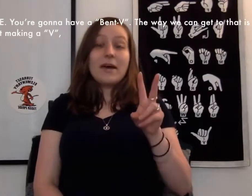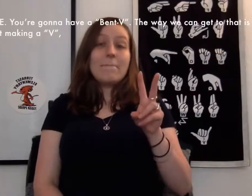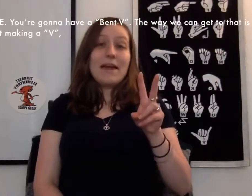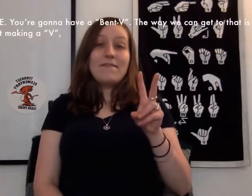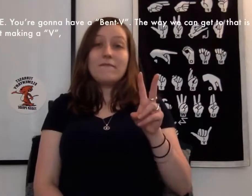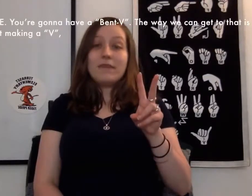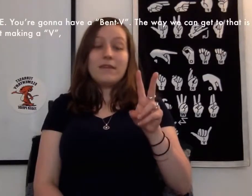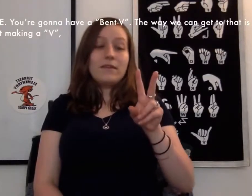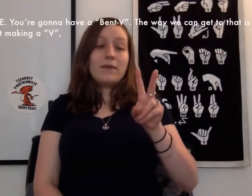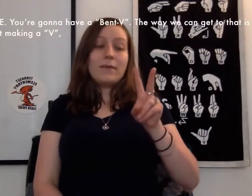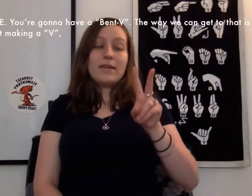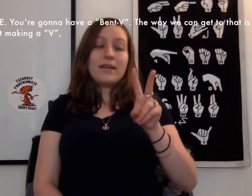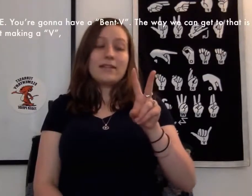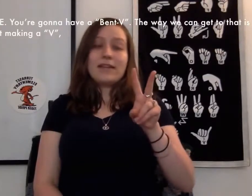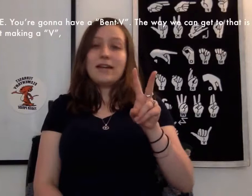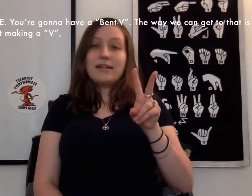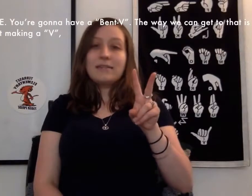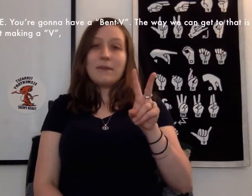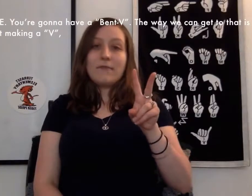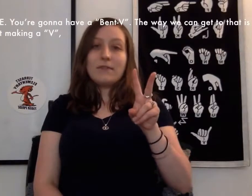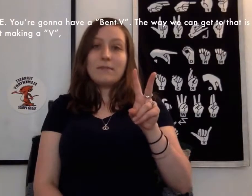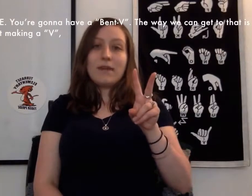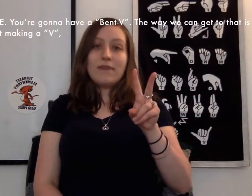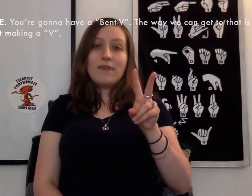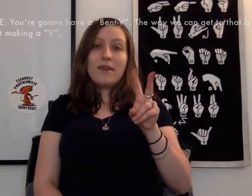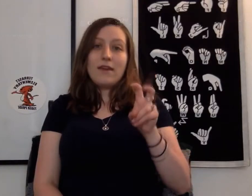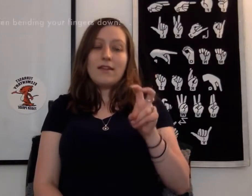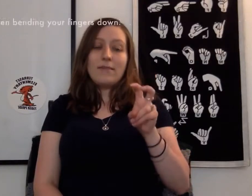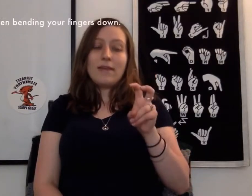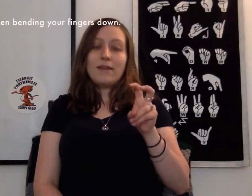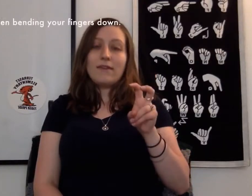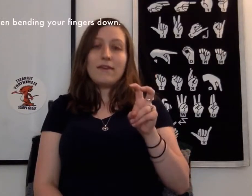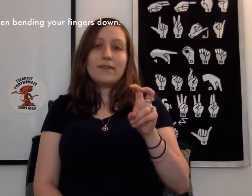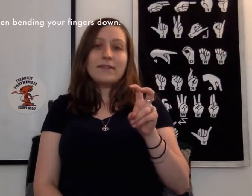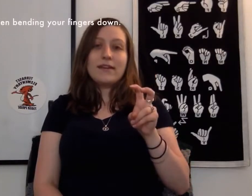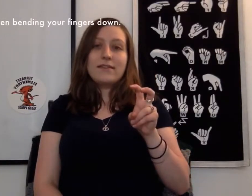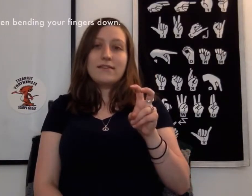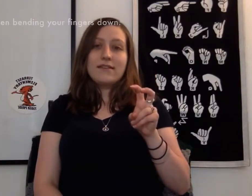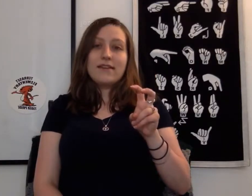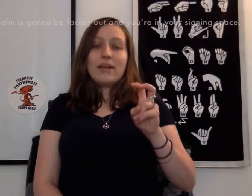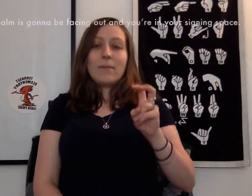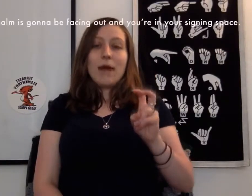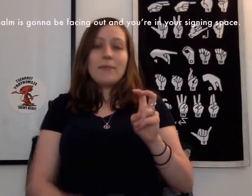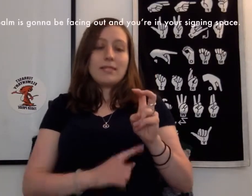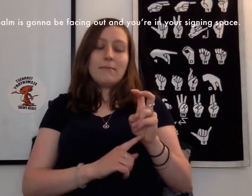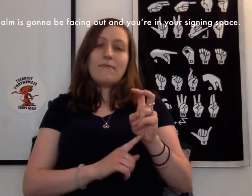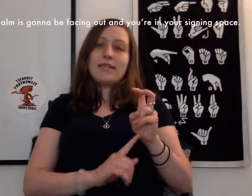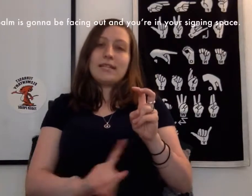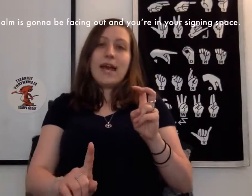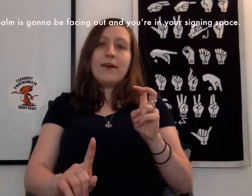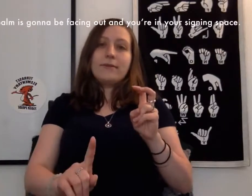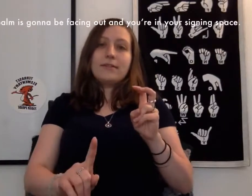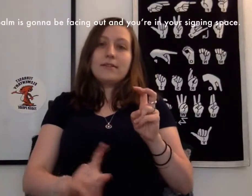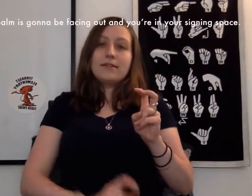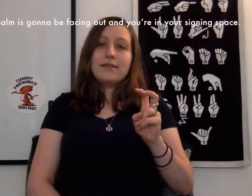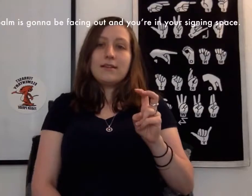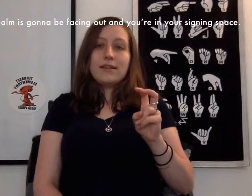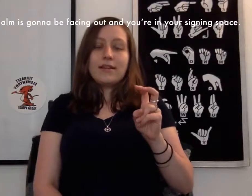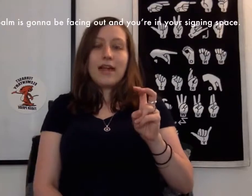bent V. The way we can get to that is by first making a V and then bending your fingers down. Your palm is going to be facing out, and you're